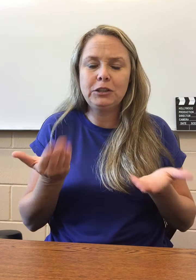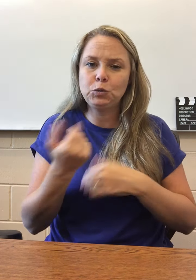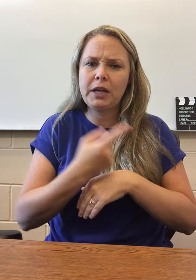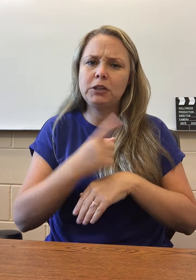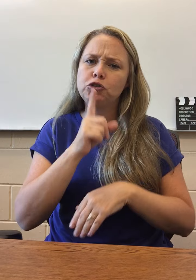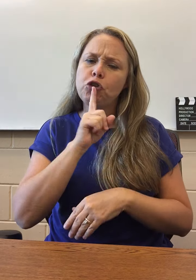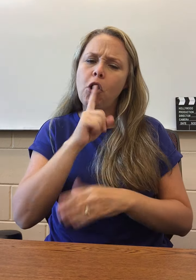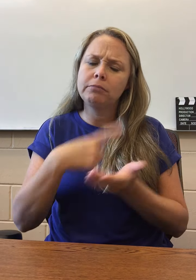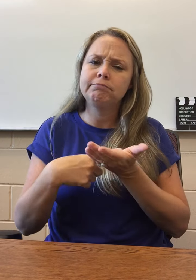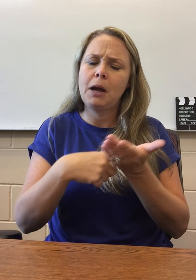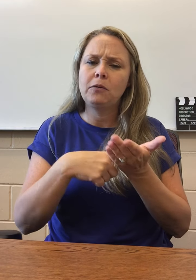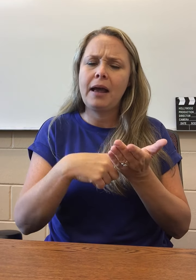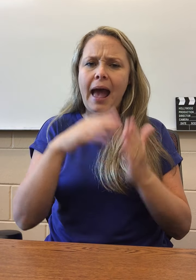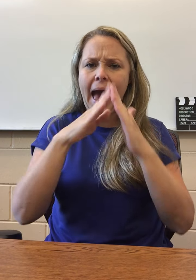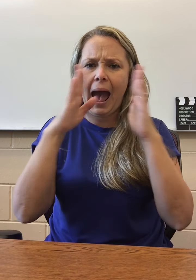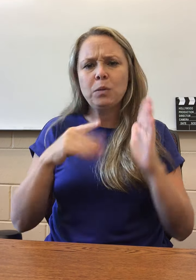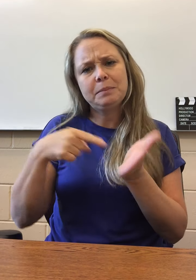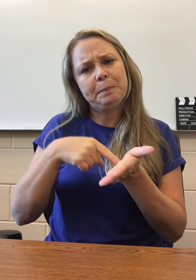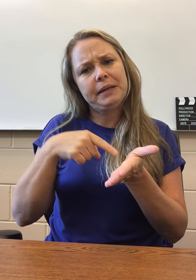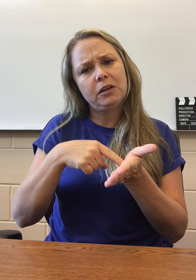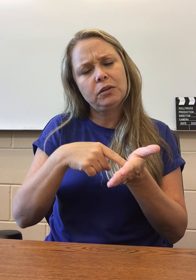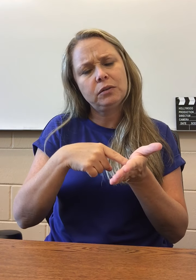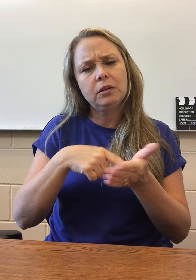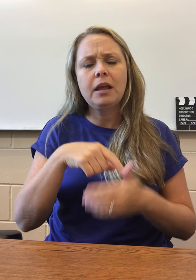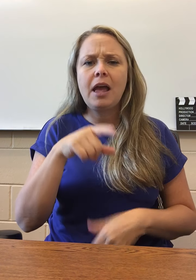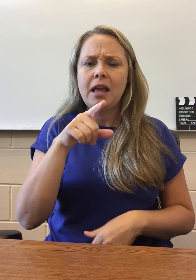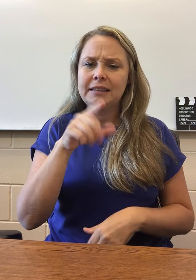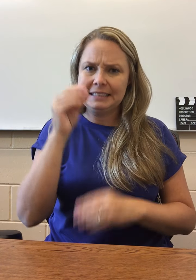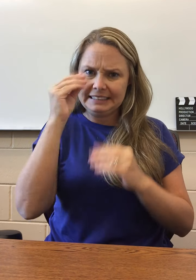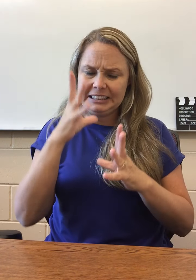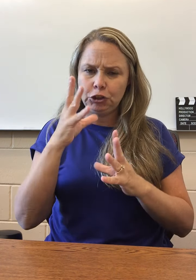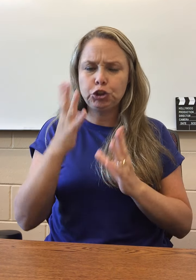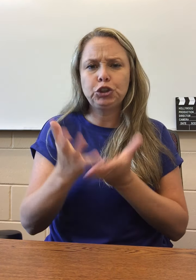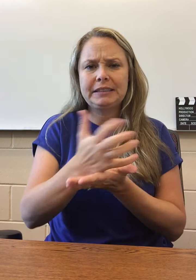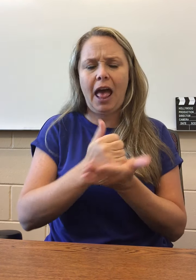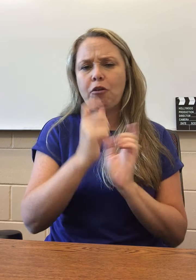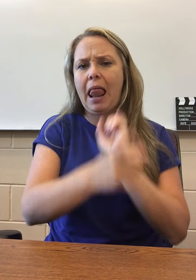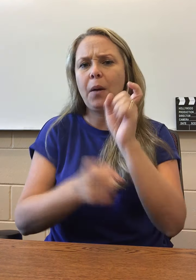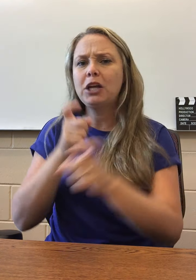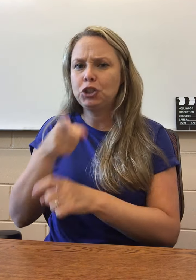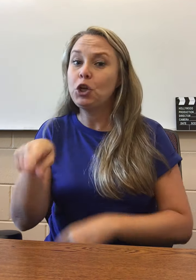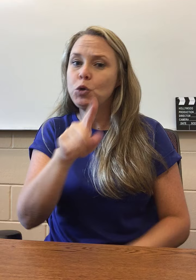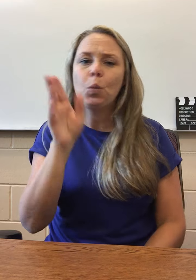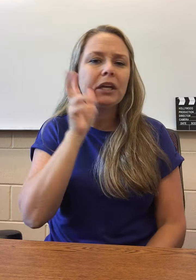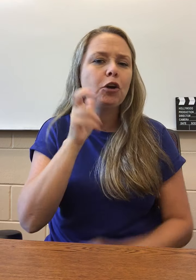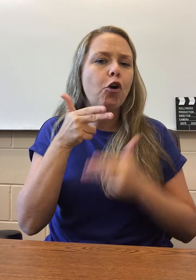641 which is the teacher salary allocation that you'll hear us refer to as the tsa